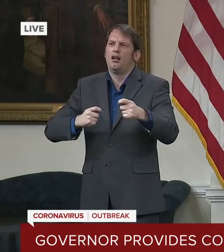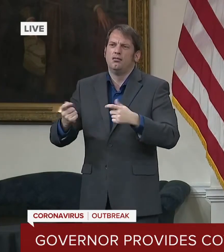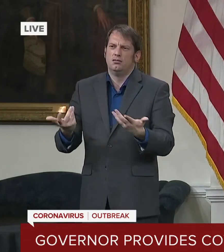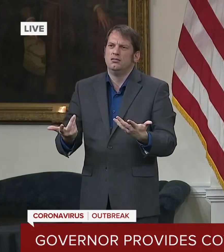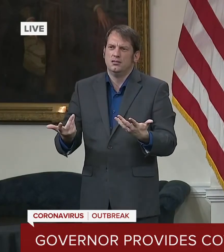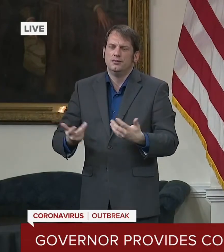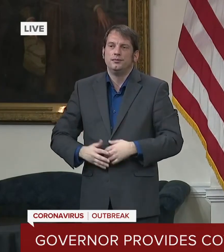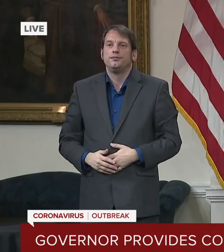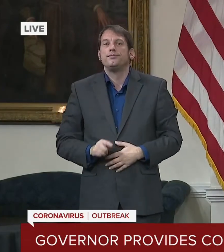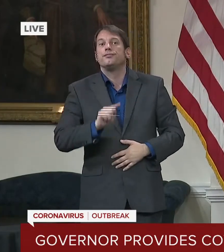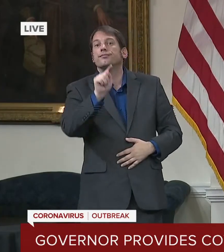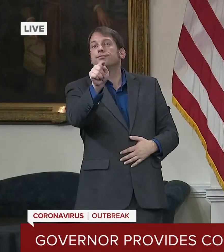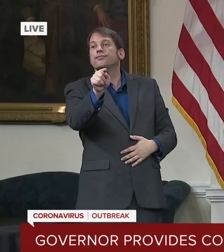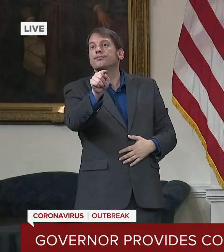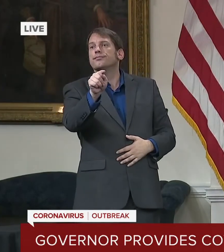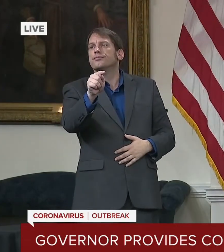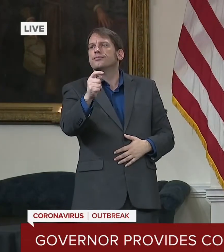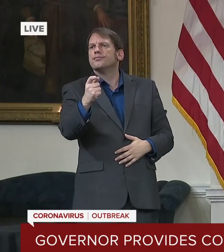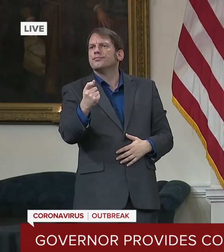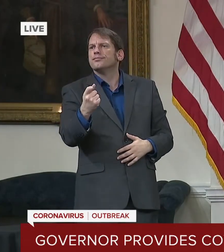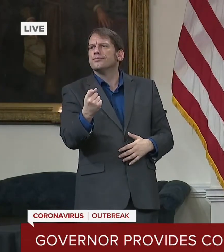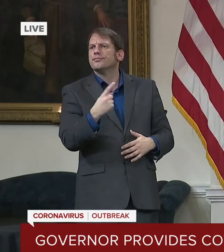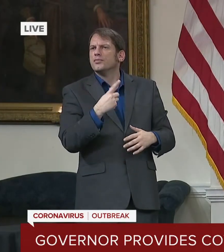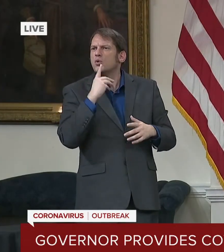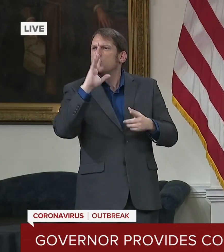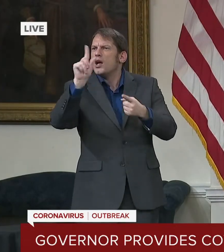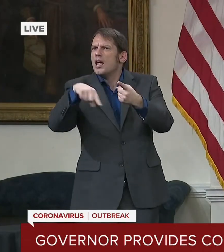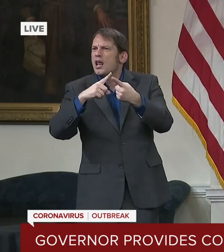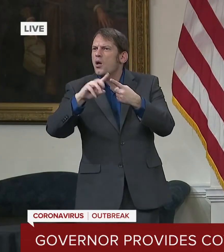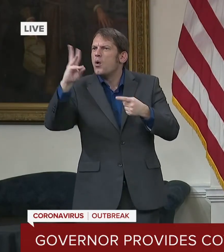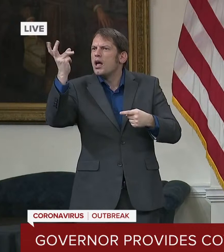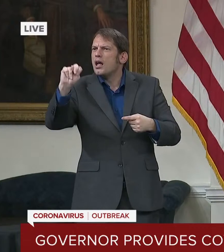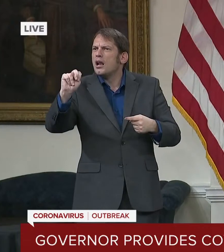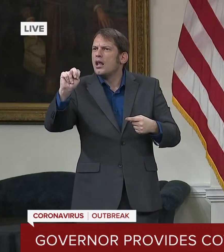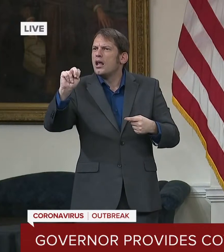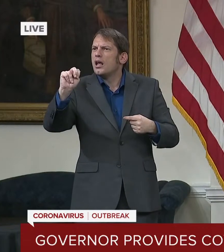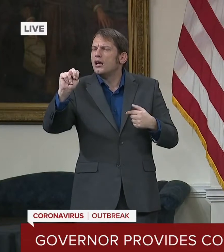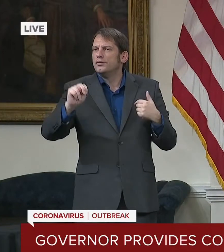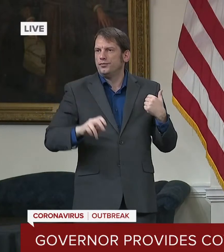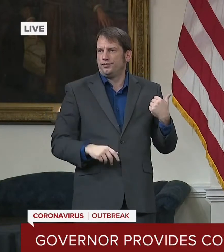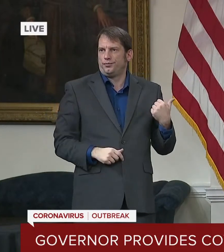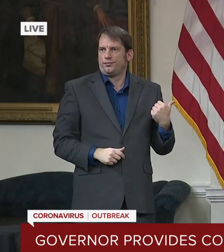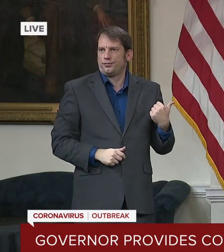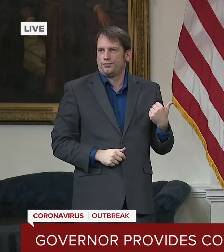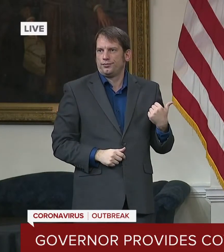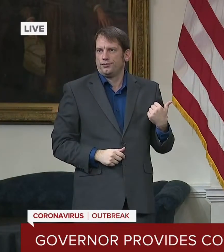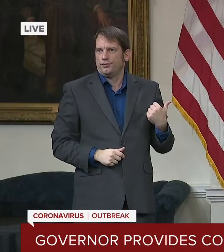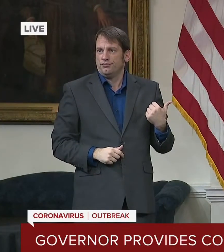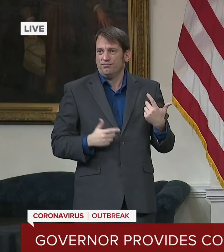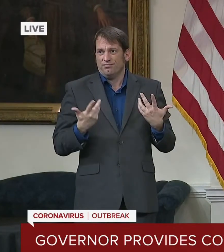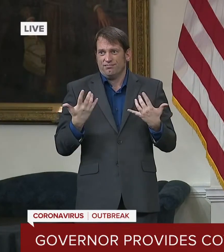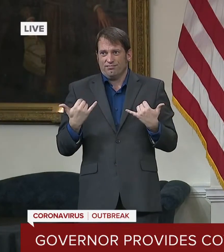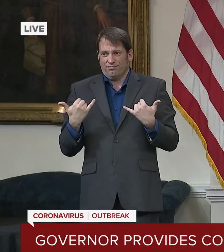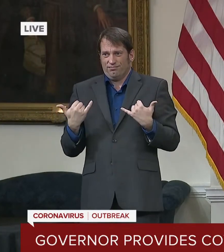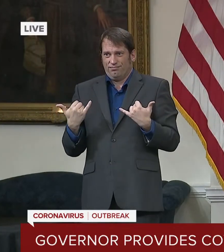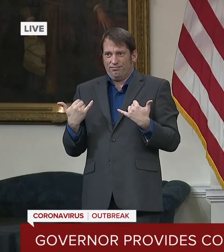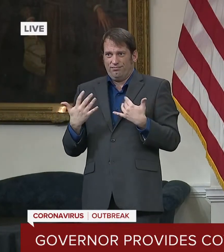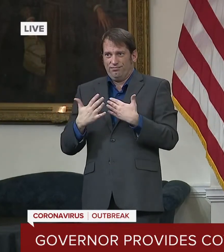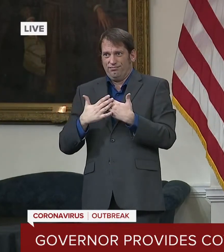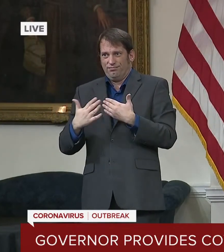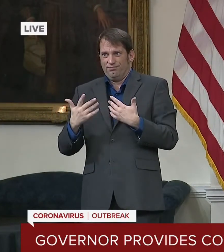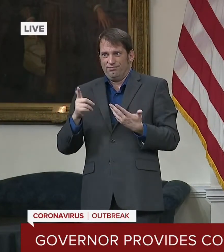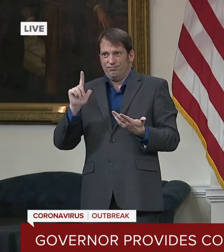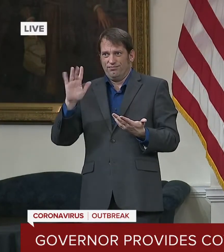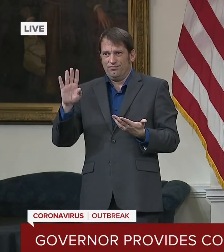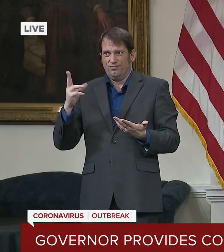be launched? We're working on it as we speak. I'm expecting answers in the next 24 hours as to the timing. I